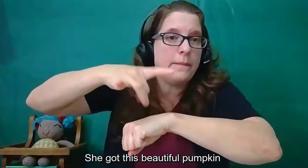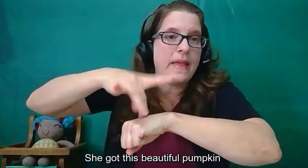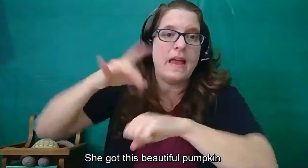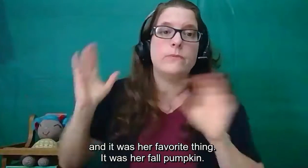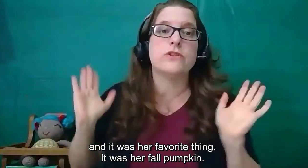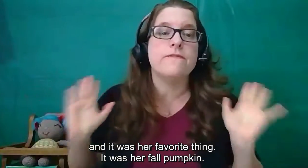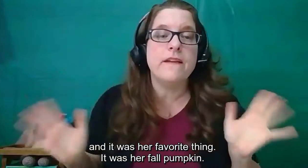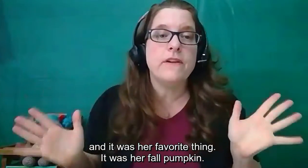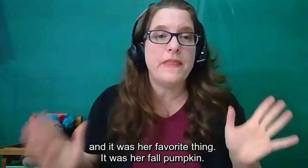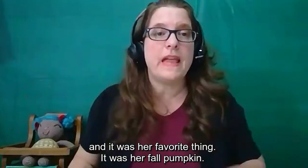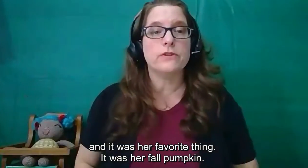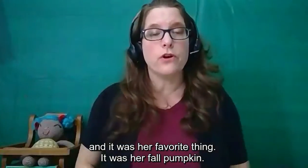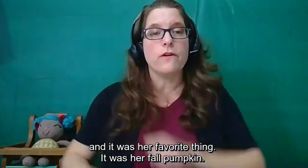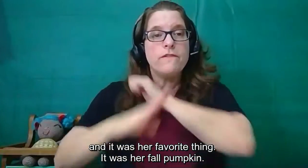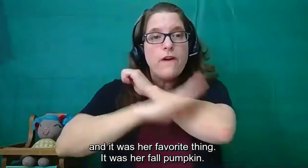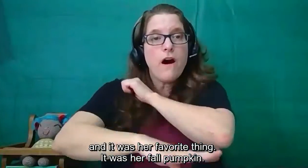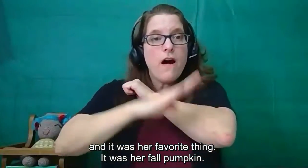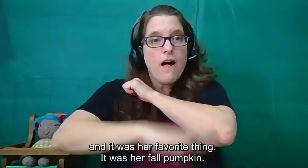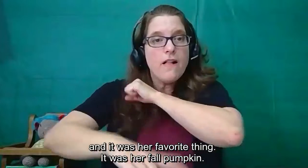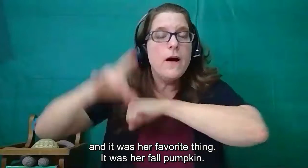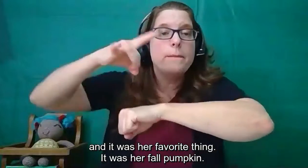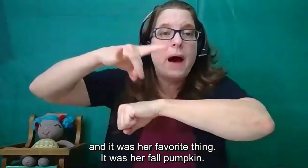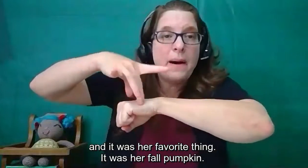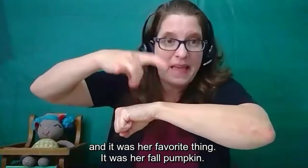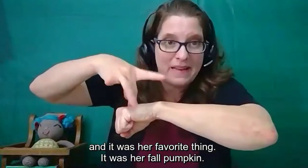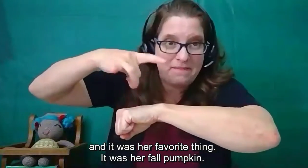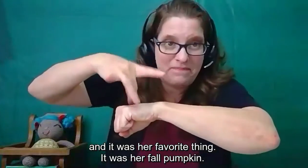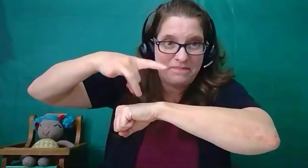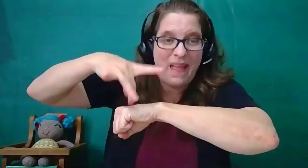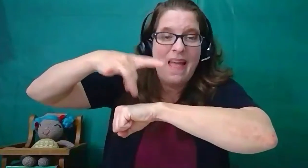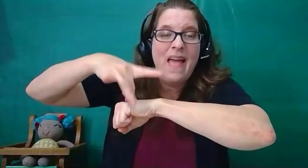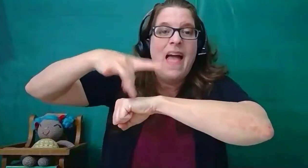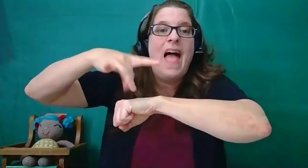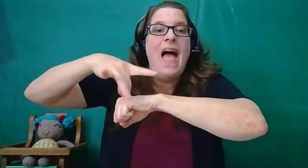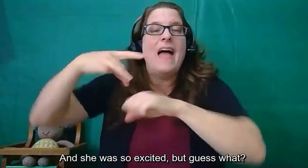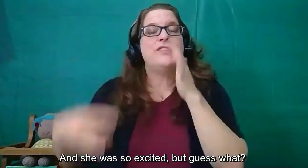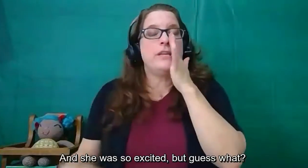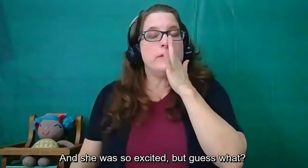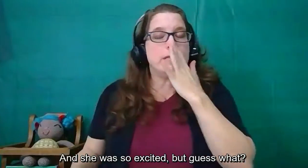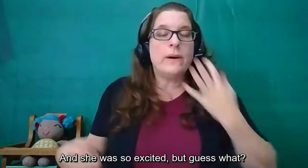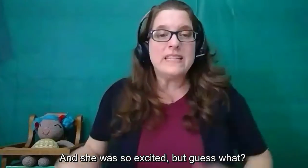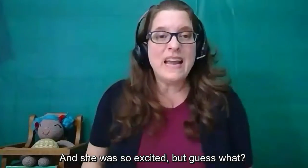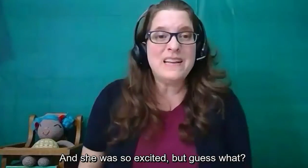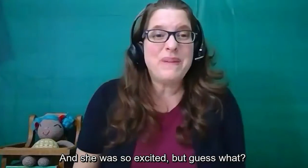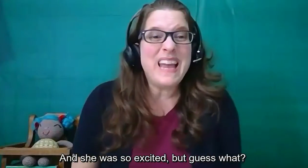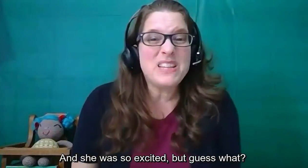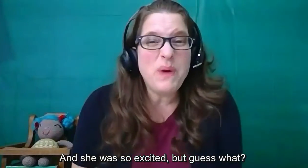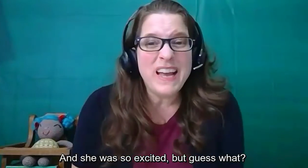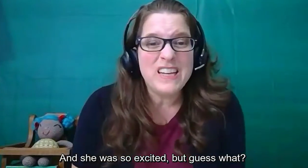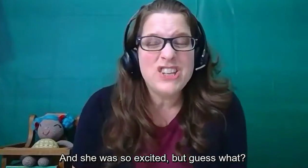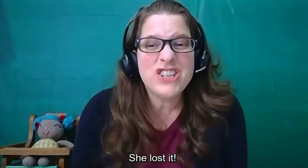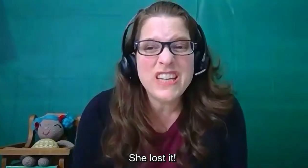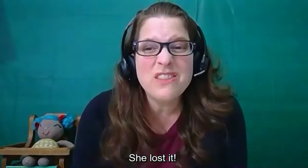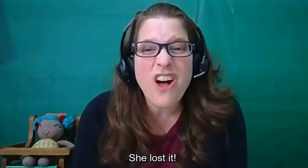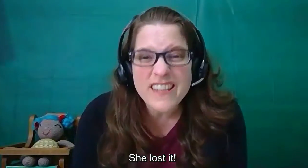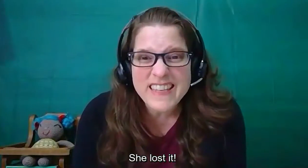pumpkin, and it was her favorite thing. It was her fall pumpkin. And she was so excited, but guess what? She lost